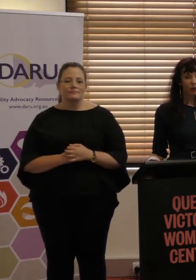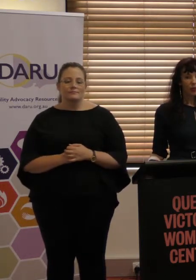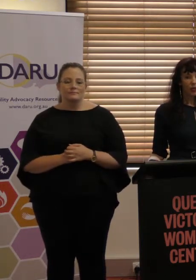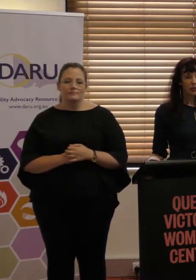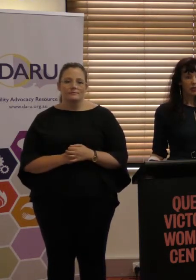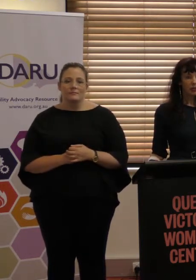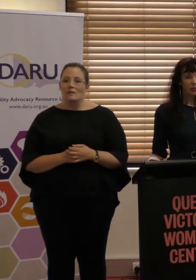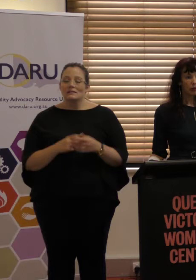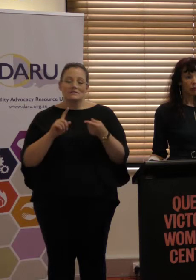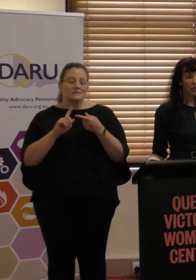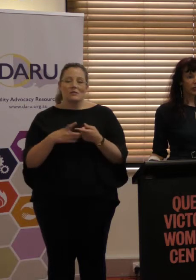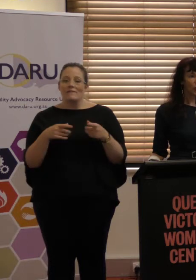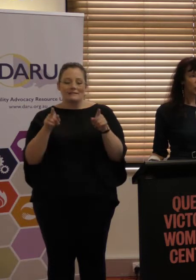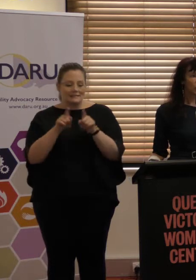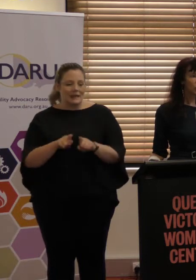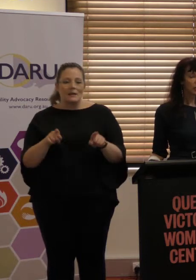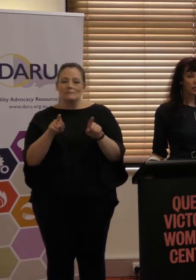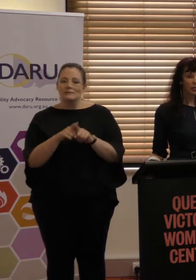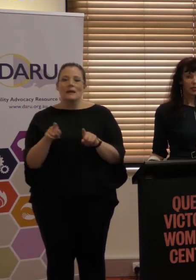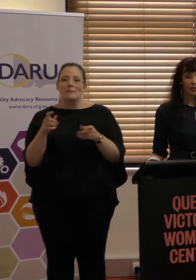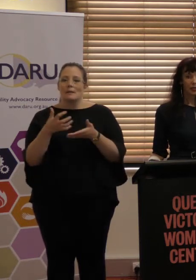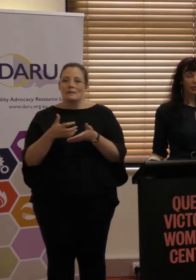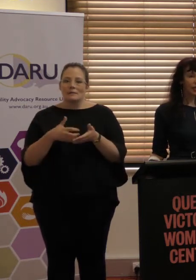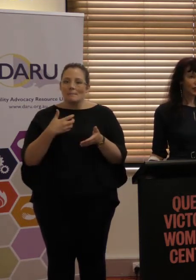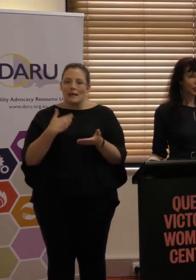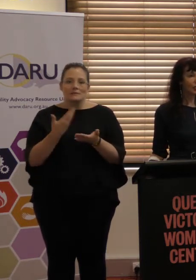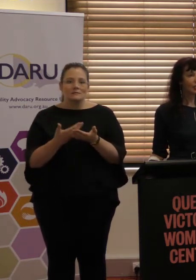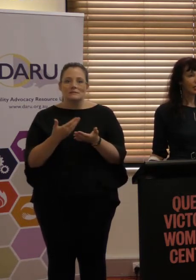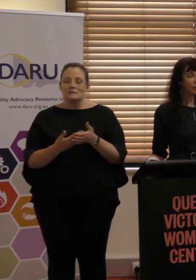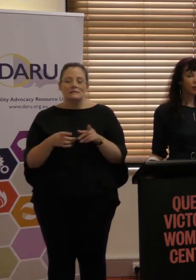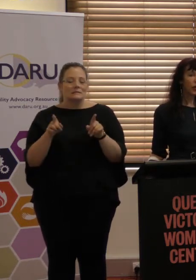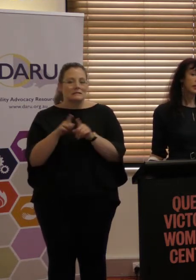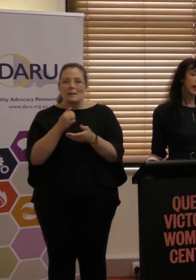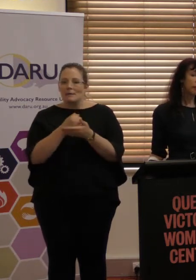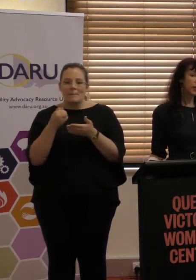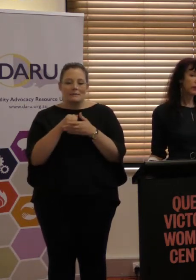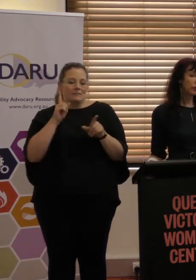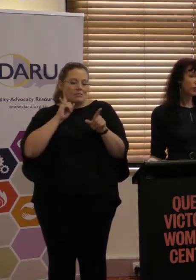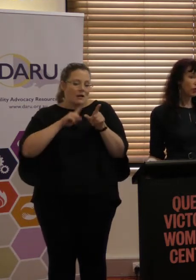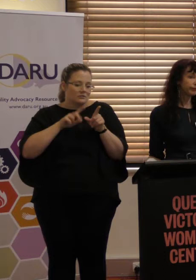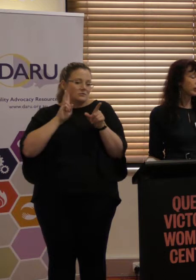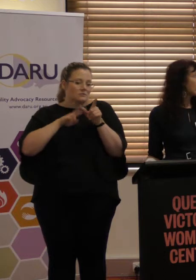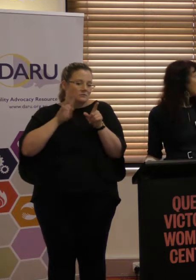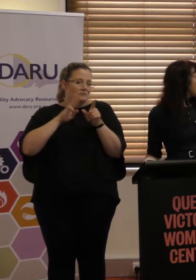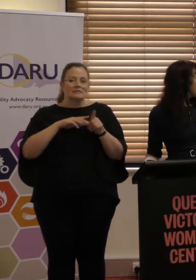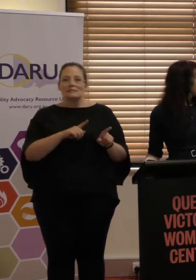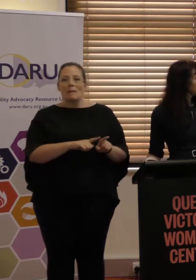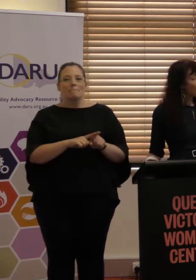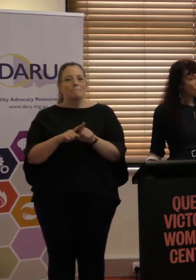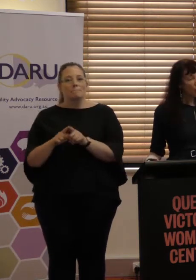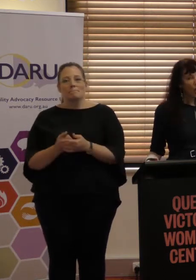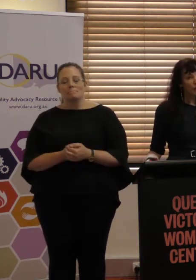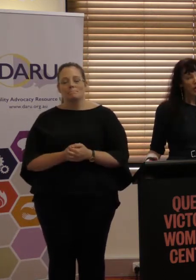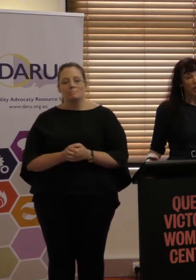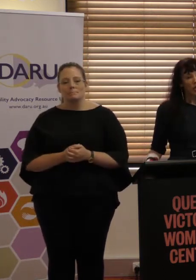of complaints being lodged this year, last year, the year before, as there have been ever before. And